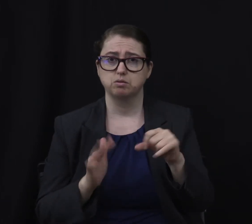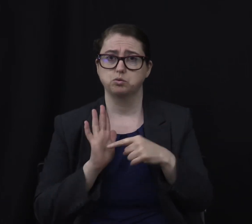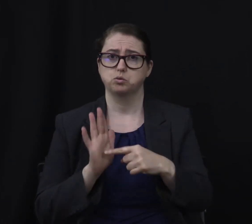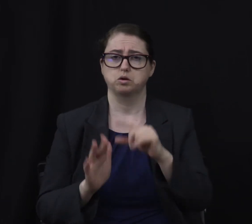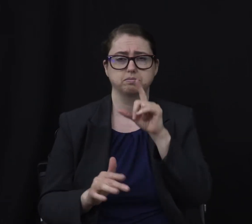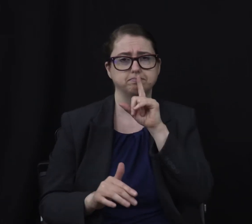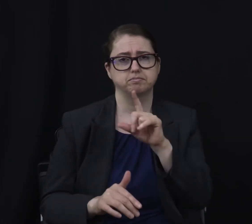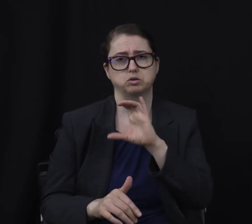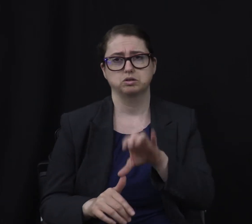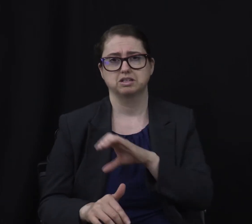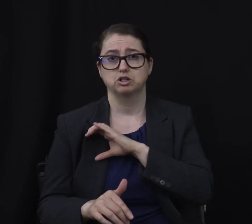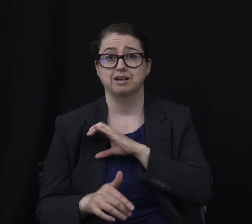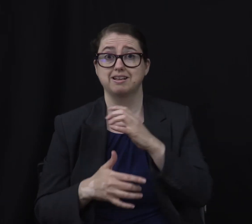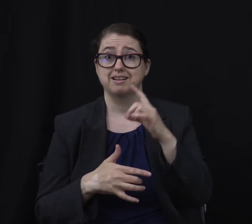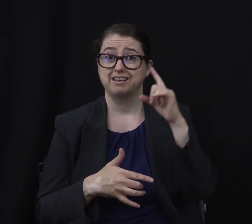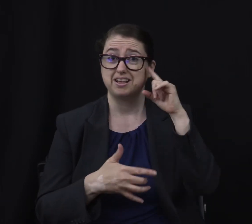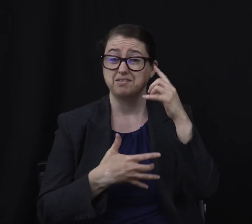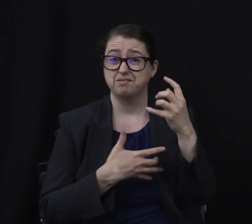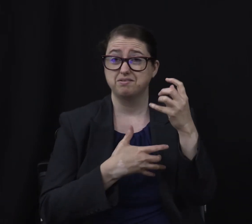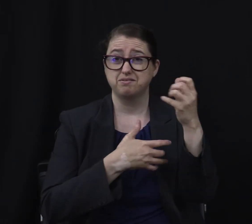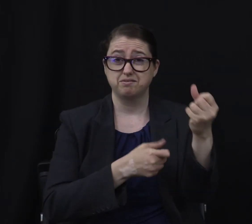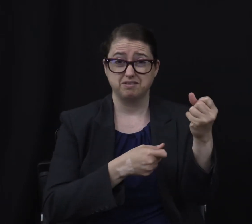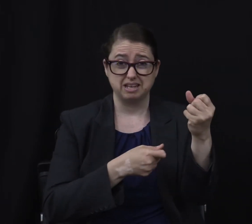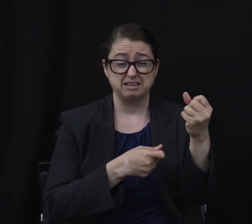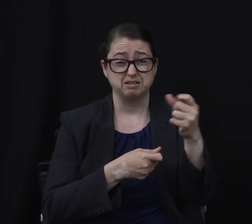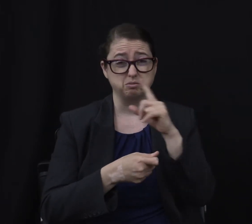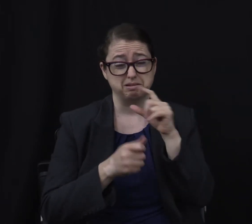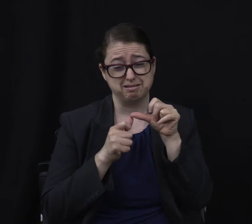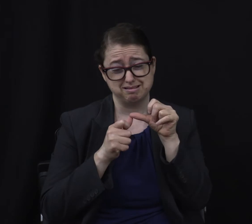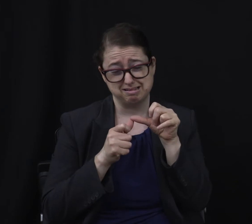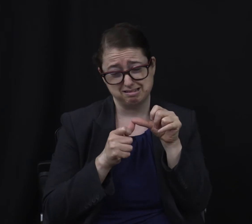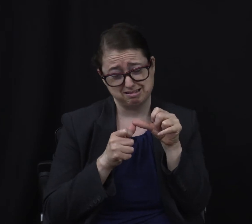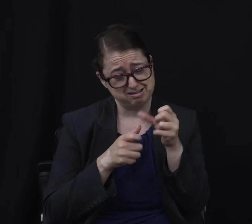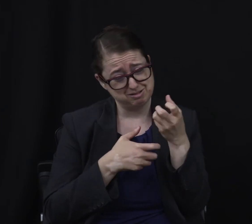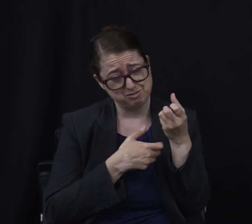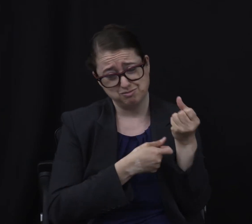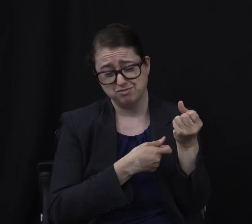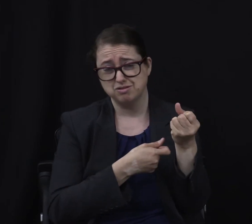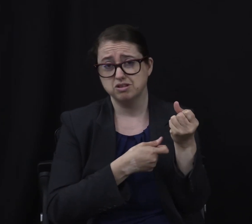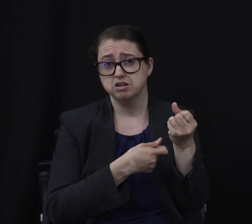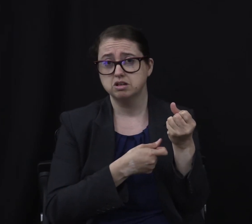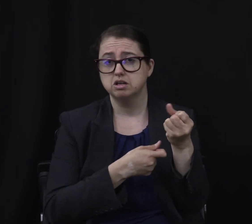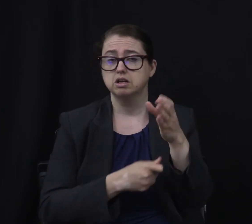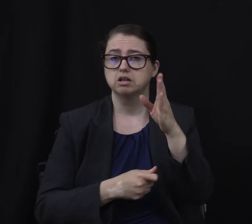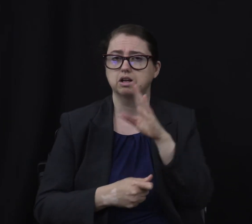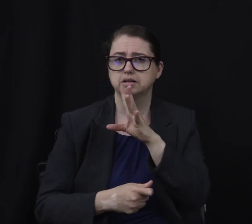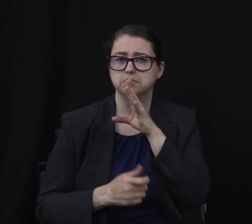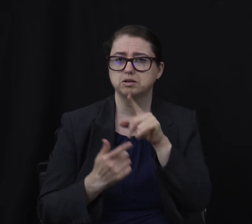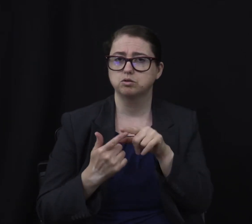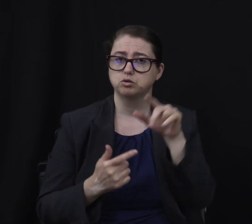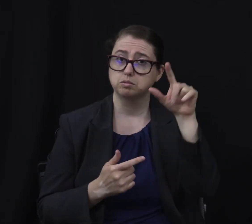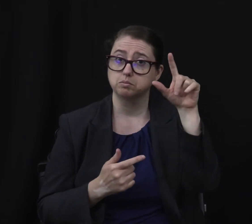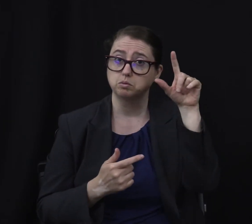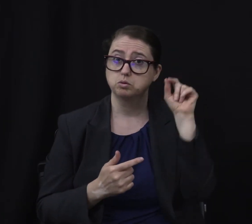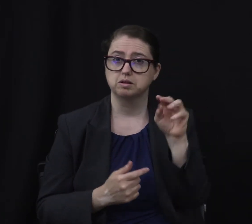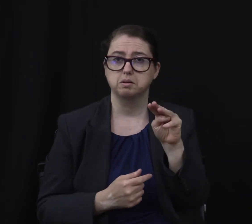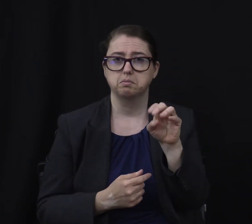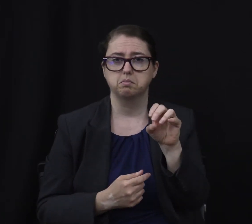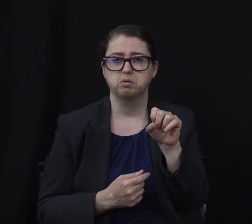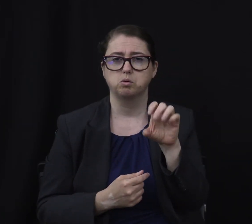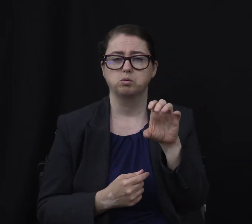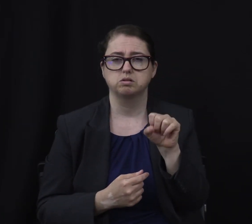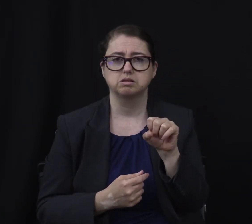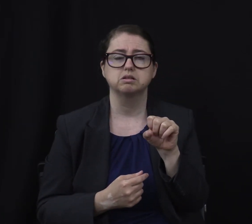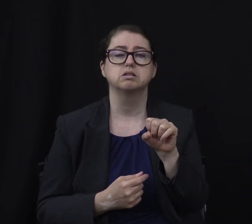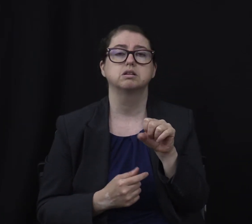faith is pushed to the utmost. And so God speaks to Moses at the beginning of Numbers chapter 13